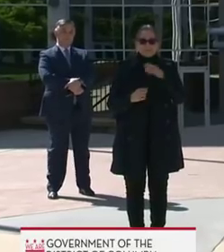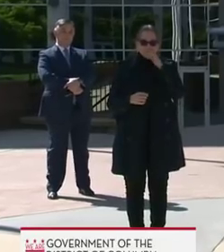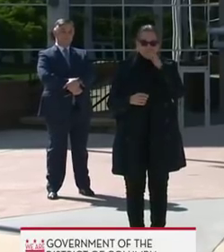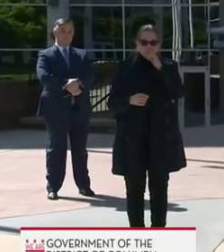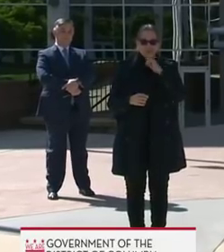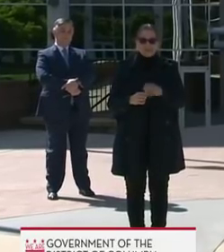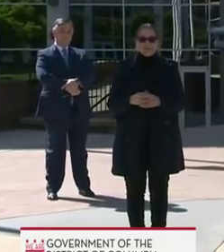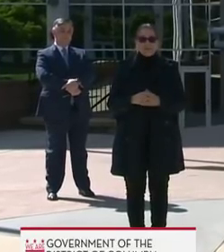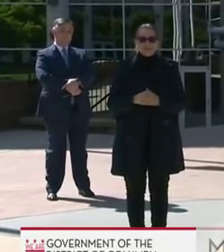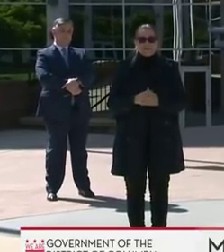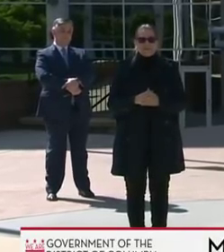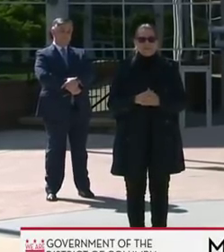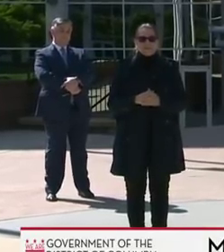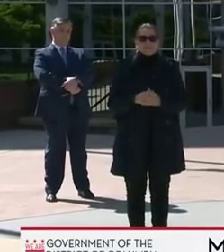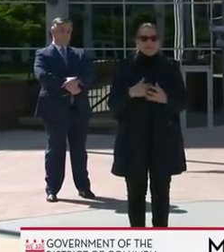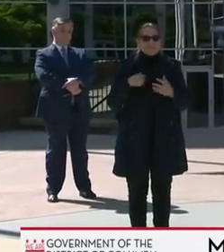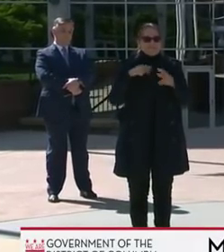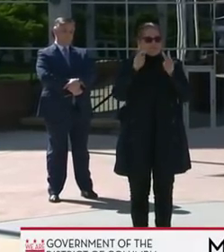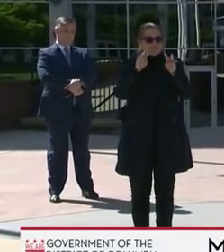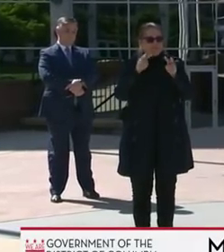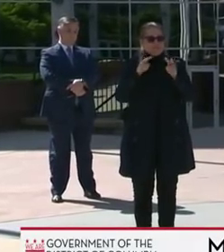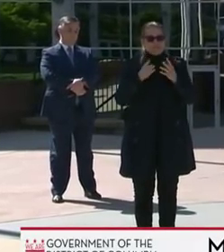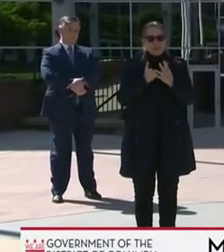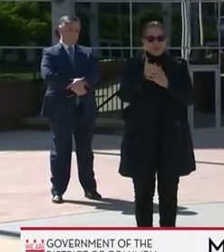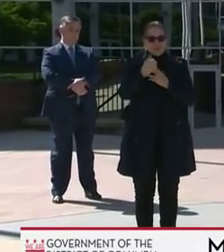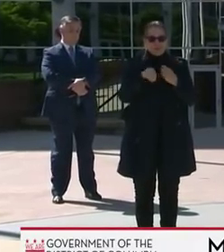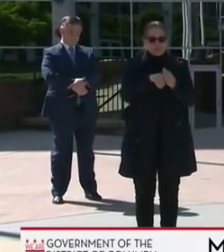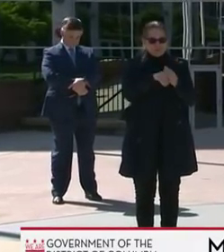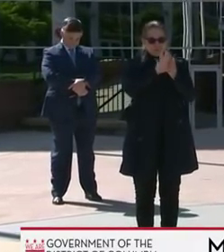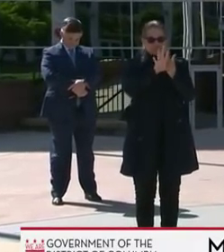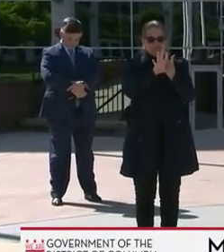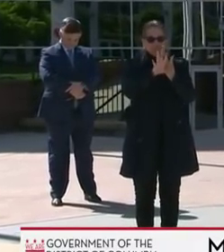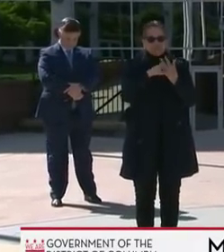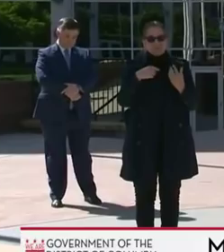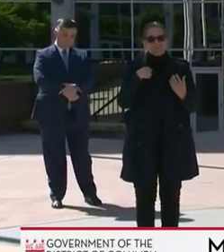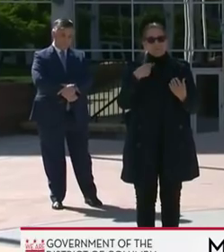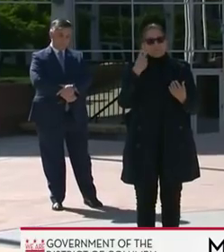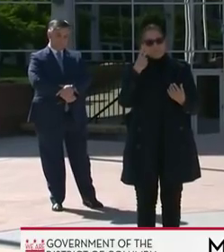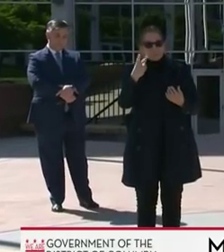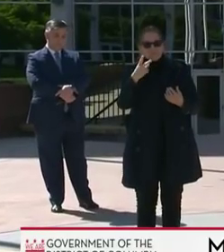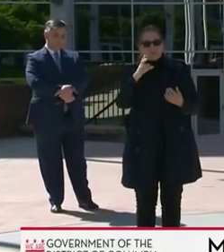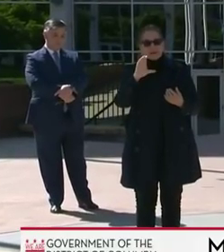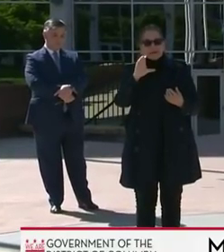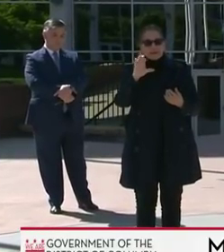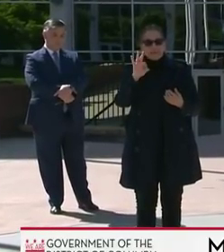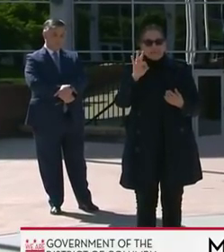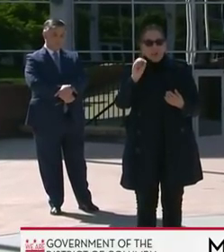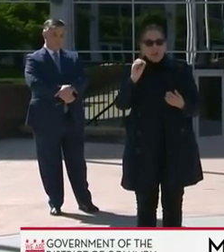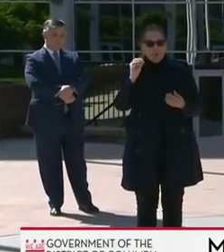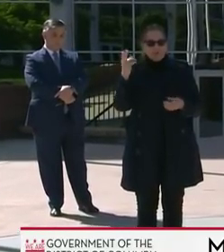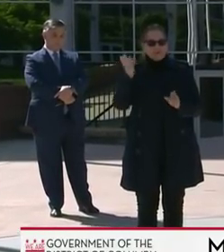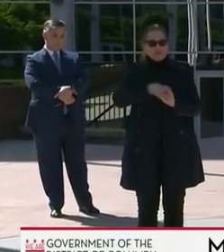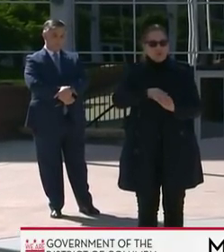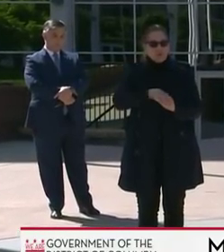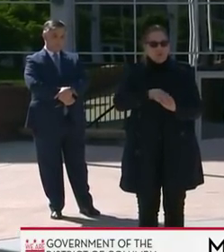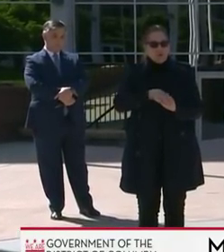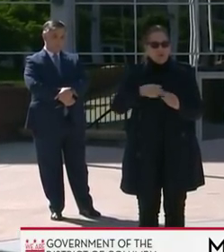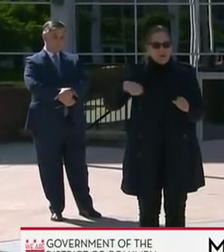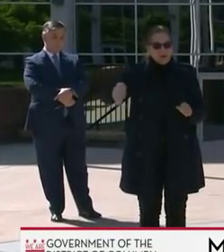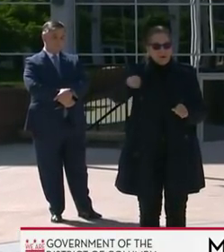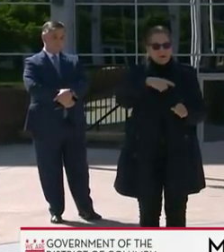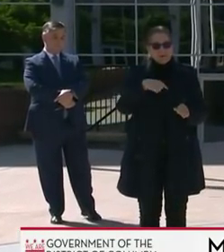want to acknowledge our Chief Financial Officer has also joined us, and I will provide a quick